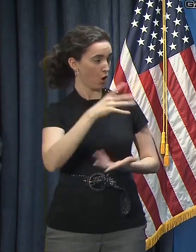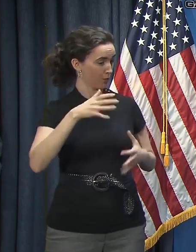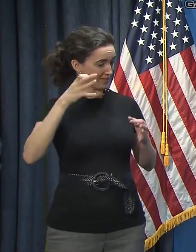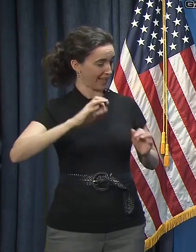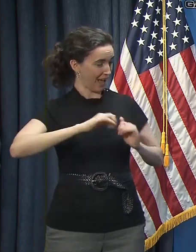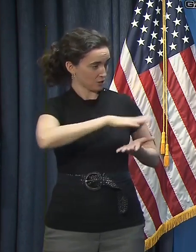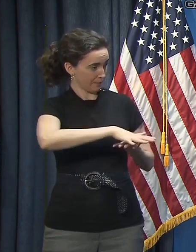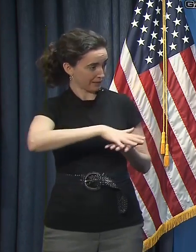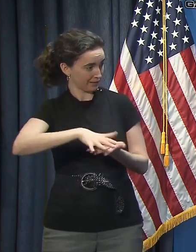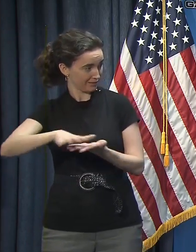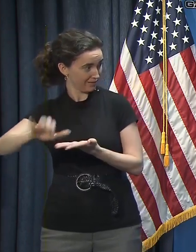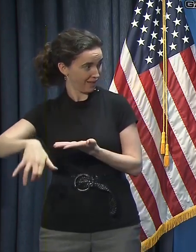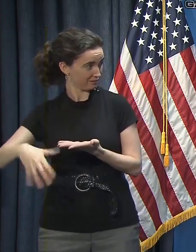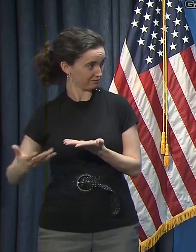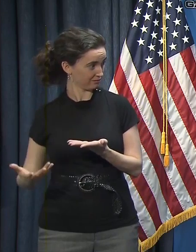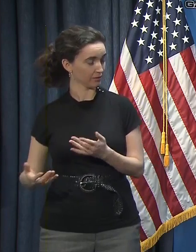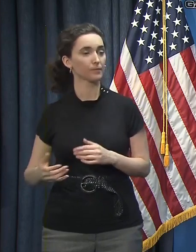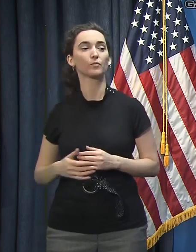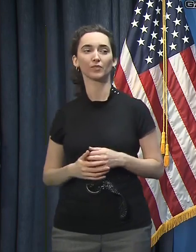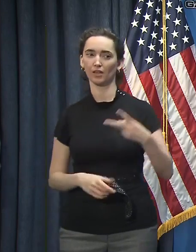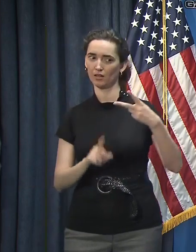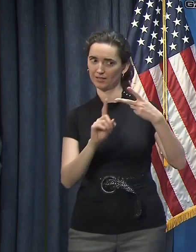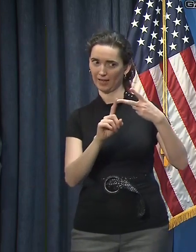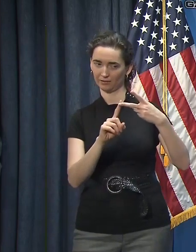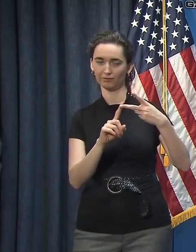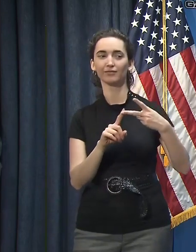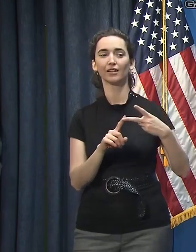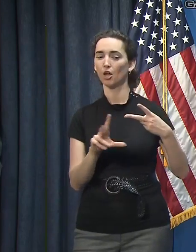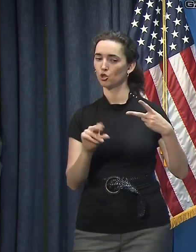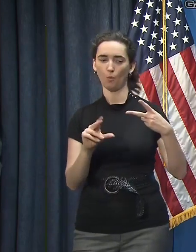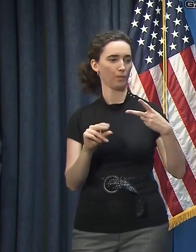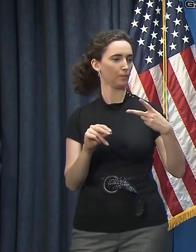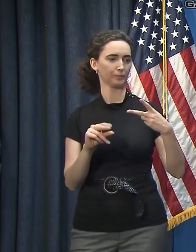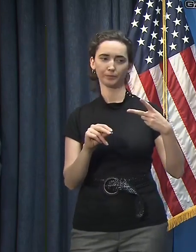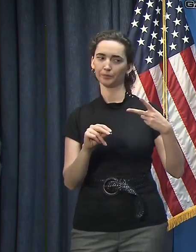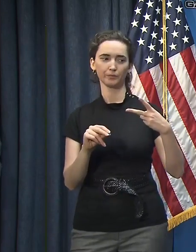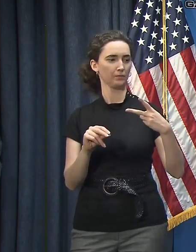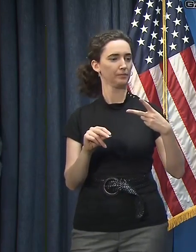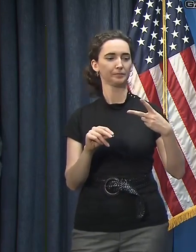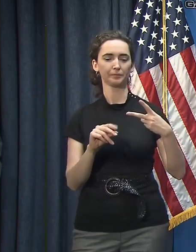that? The answer to the second question is no. And